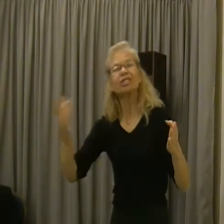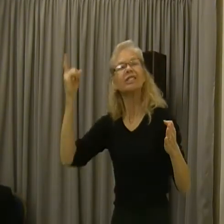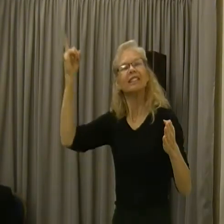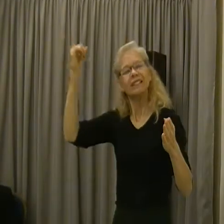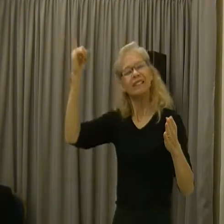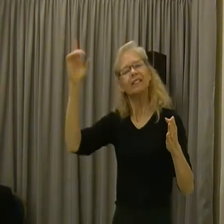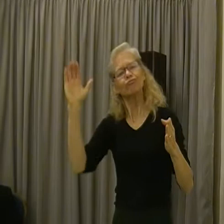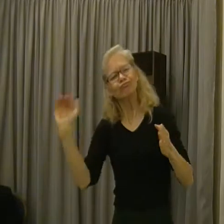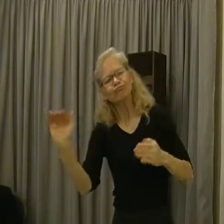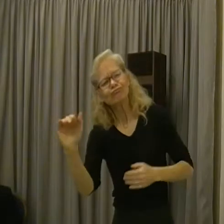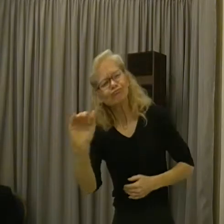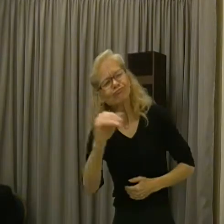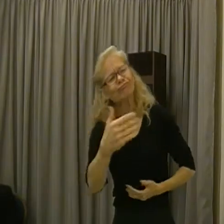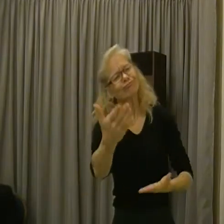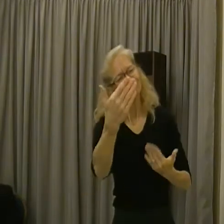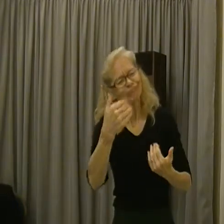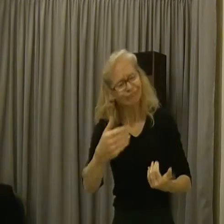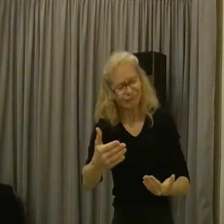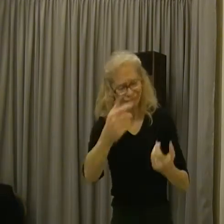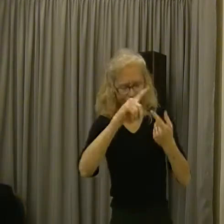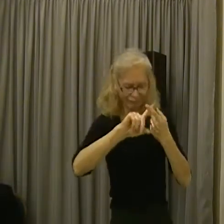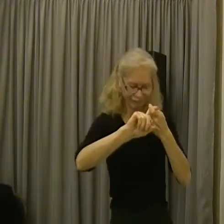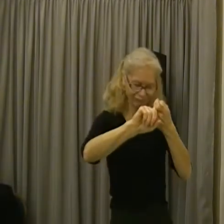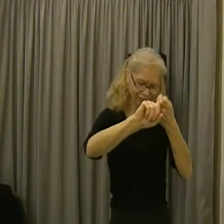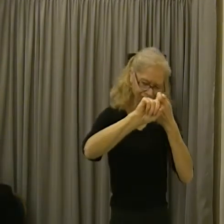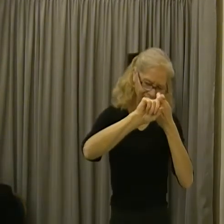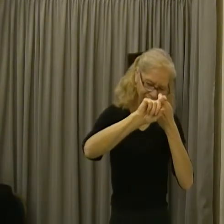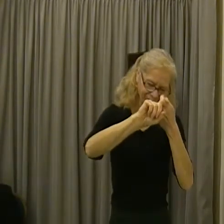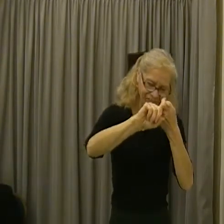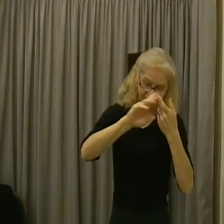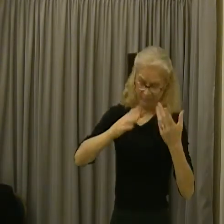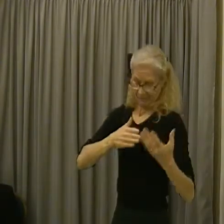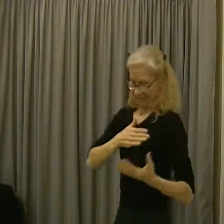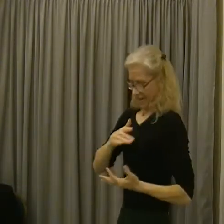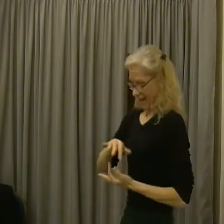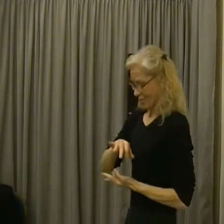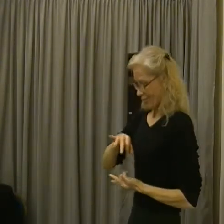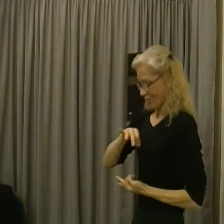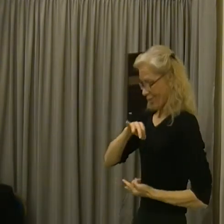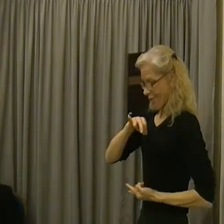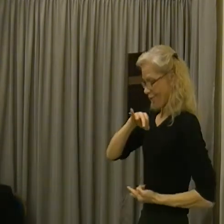Oh,